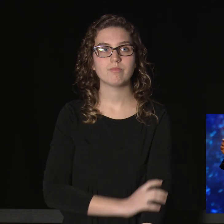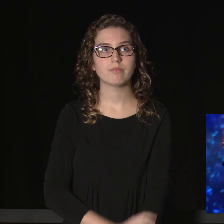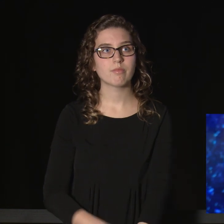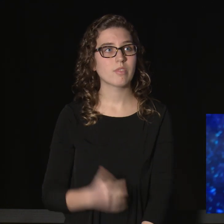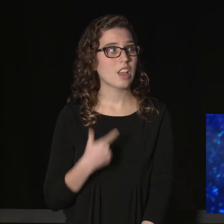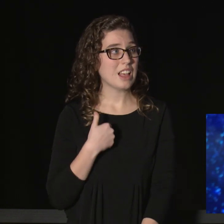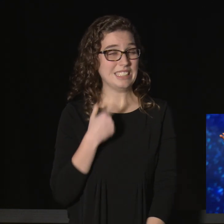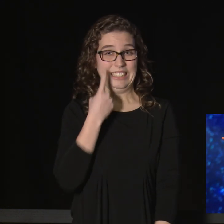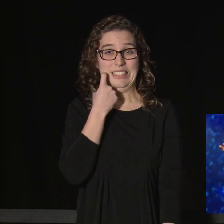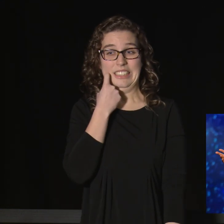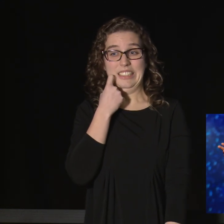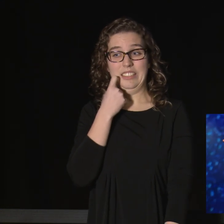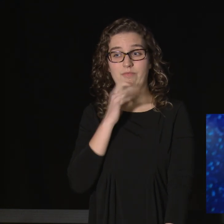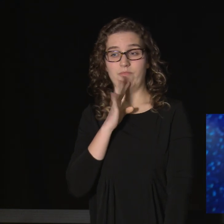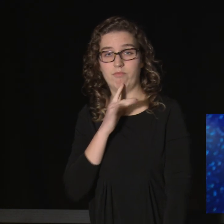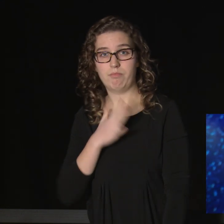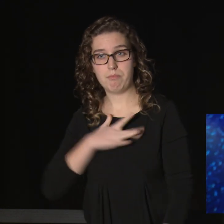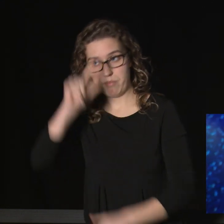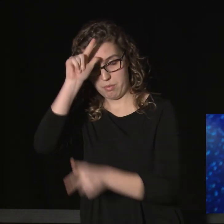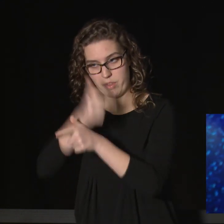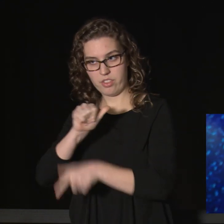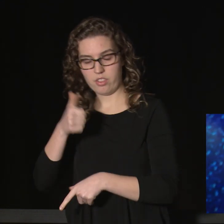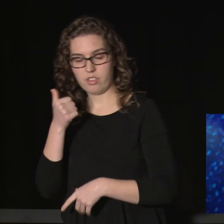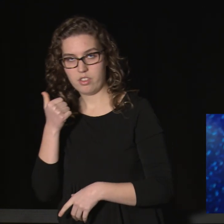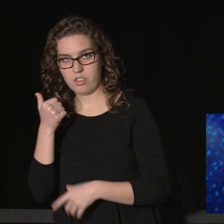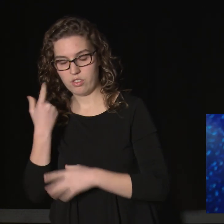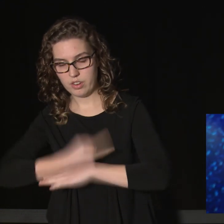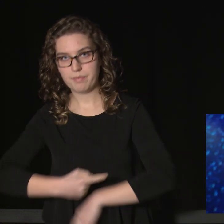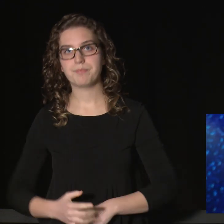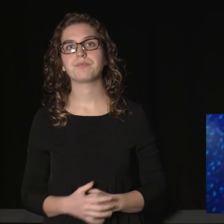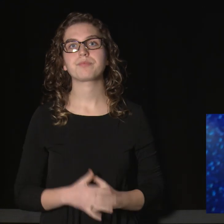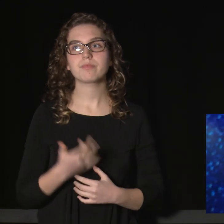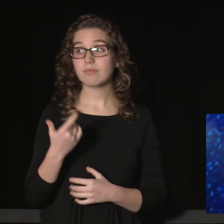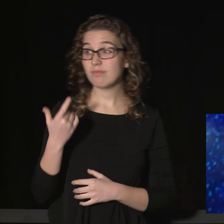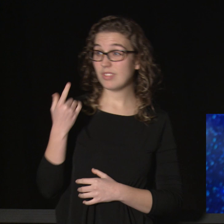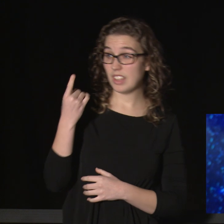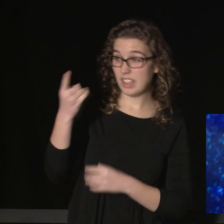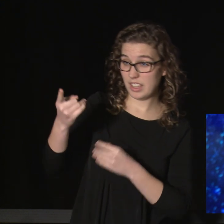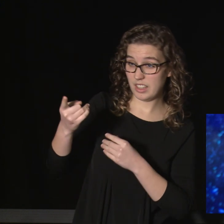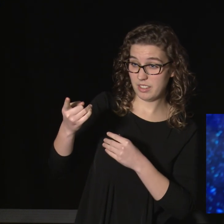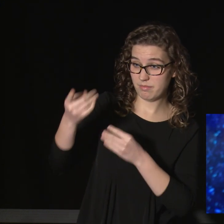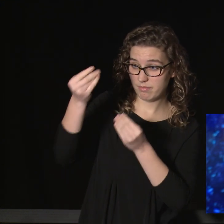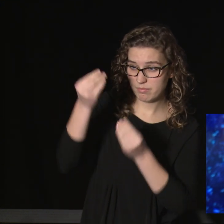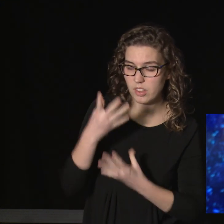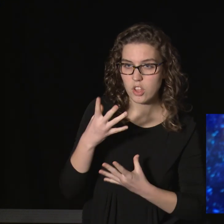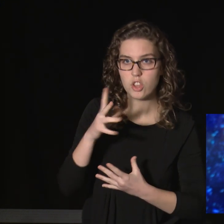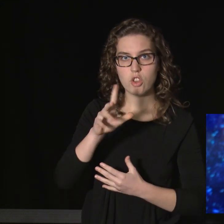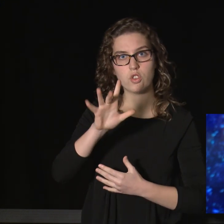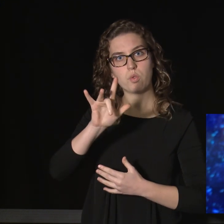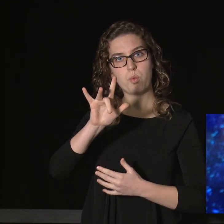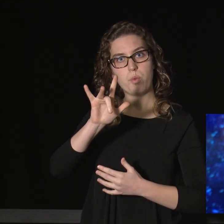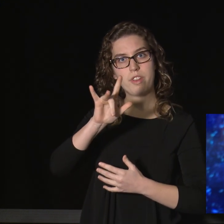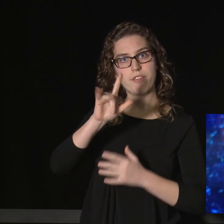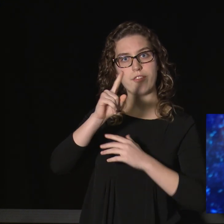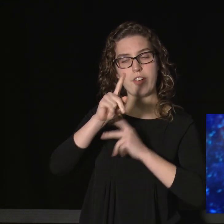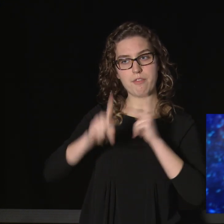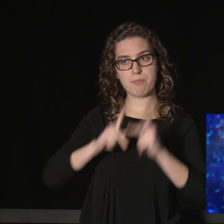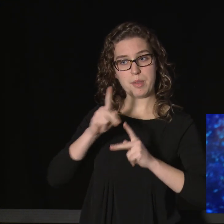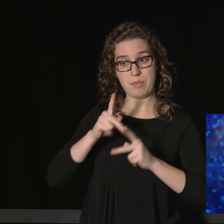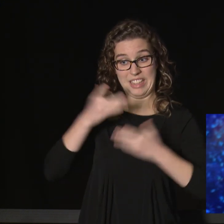I just spoke with my brother the other day, and he told me that 25 people here in